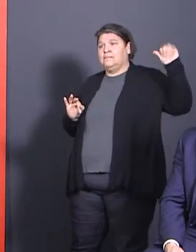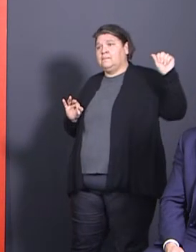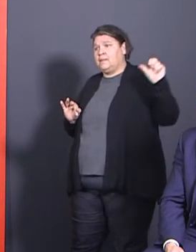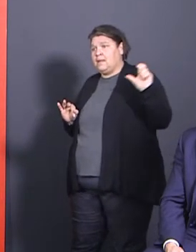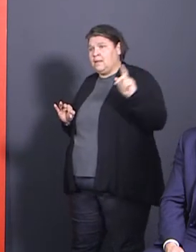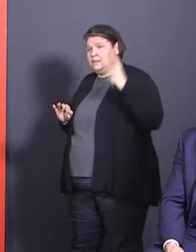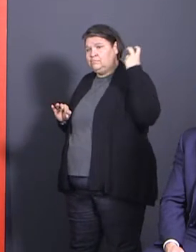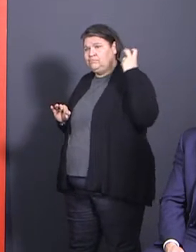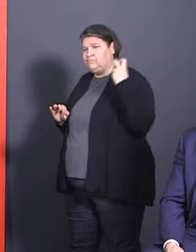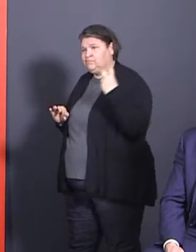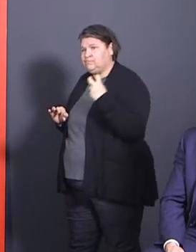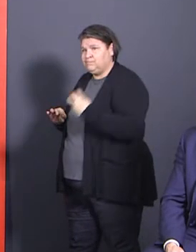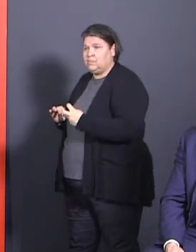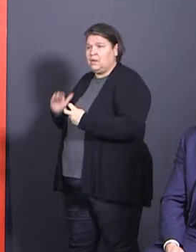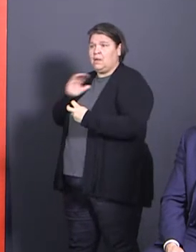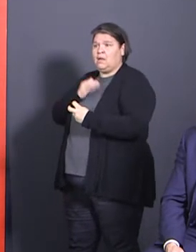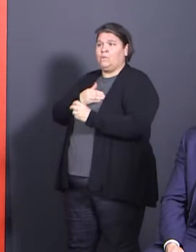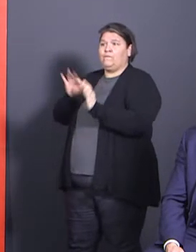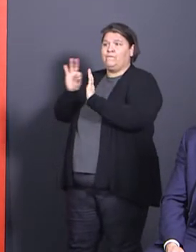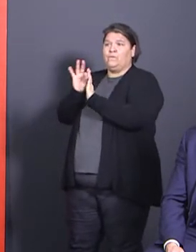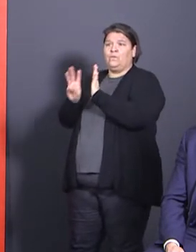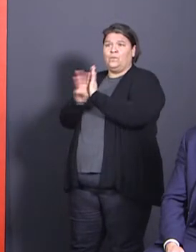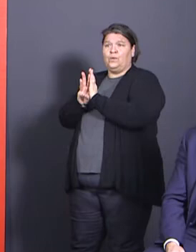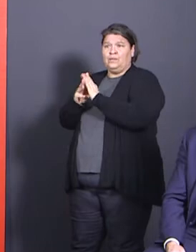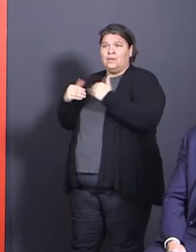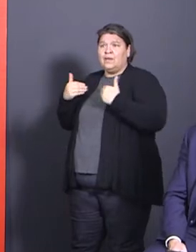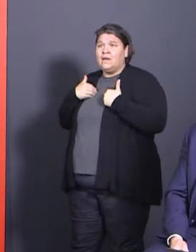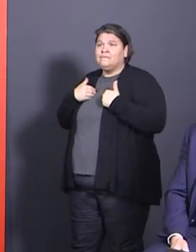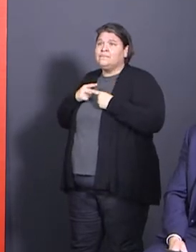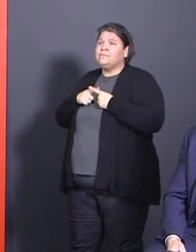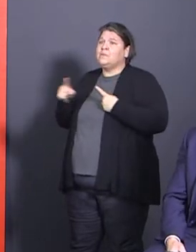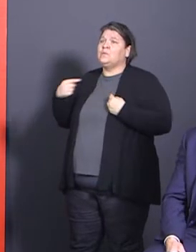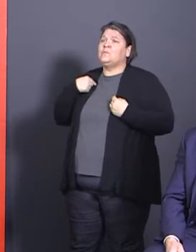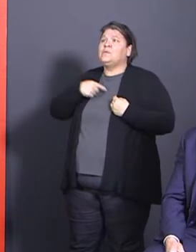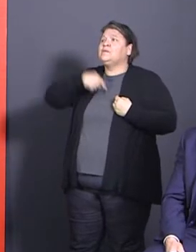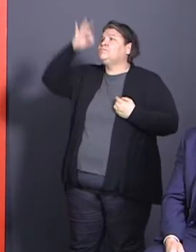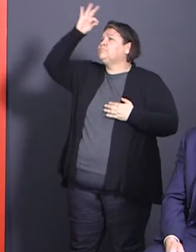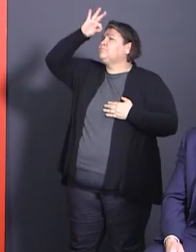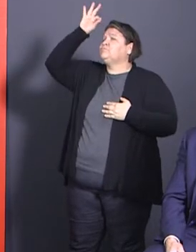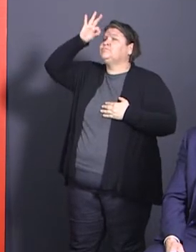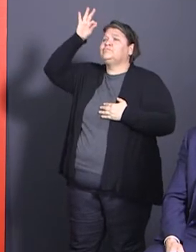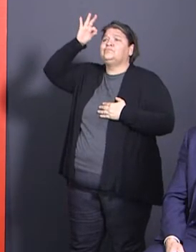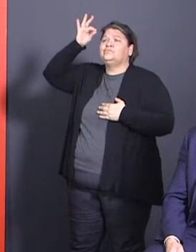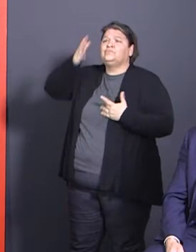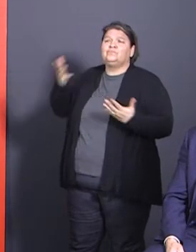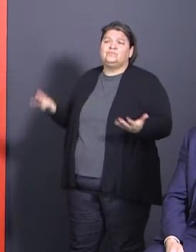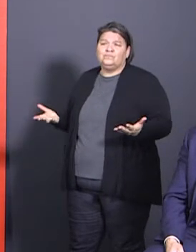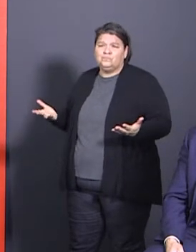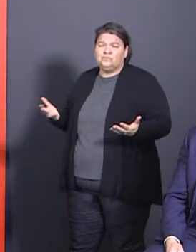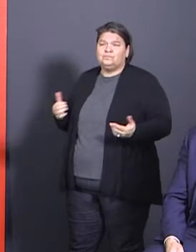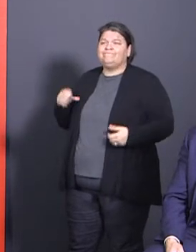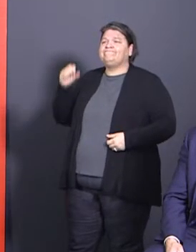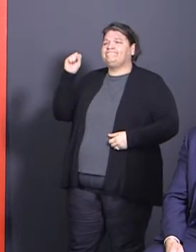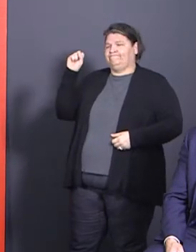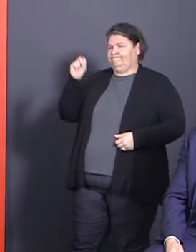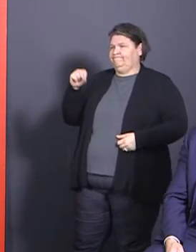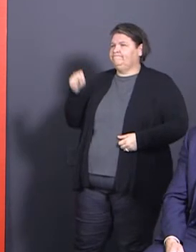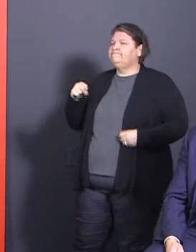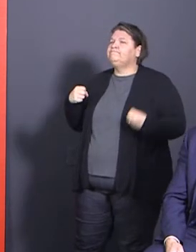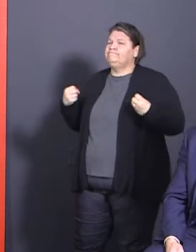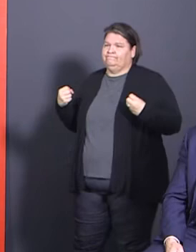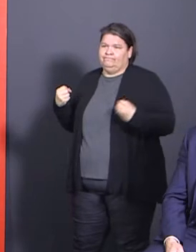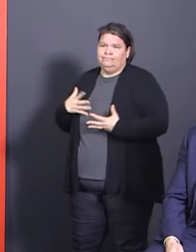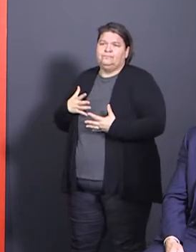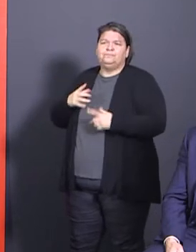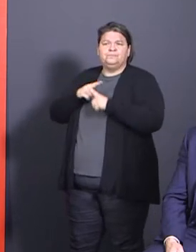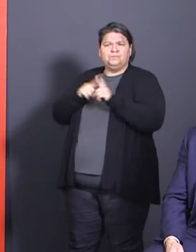me a moment ago about how our firefighters are feeling, and while we are still serving, we're still answering the calls, there's no doubt